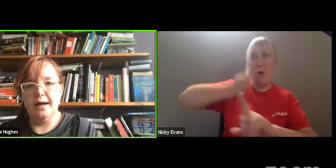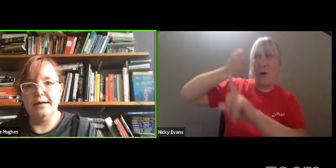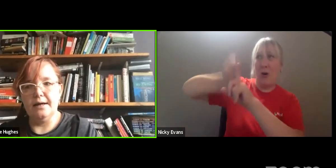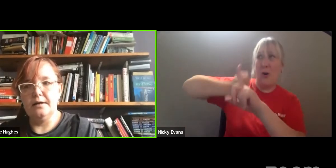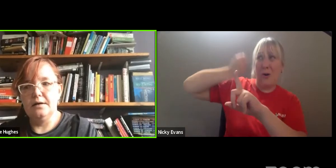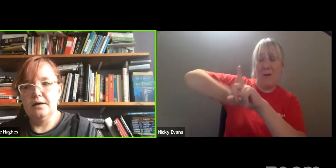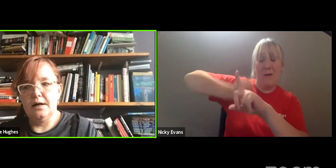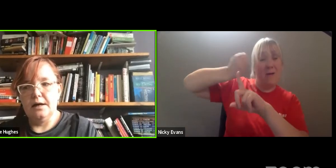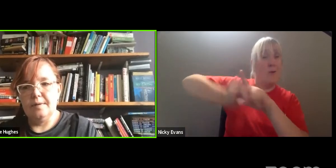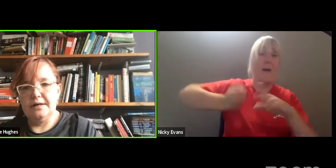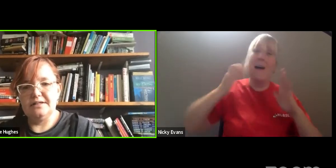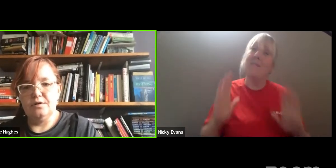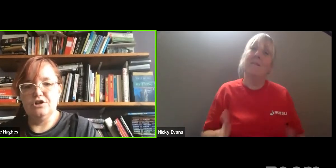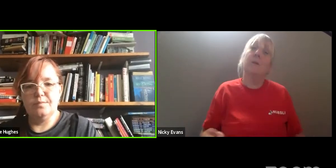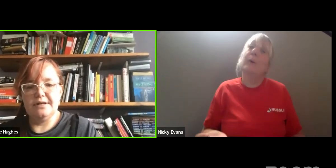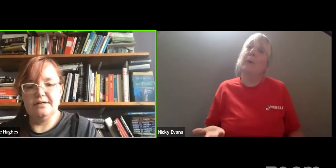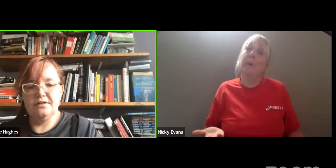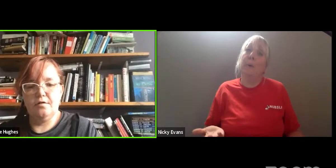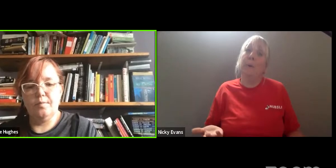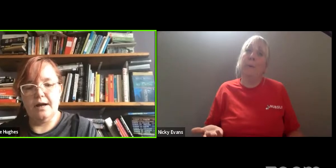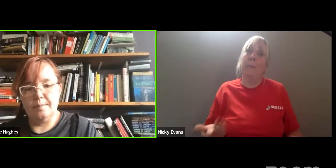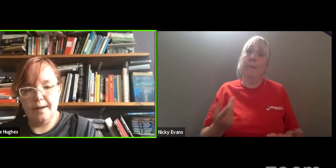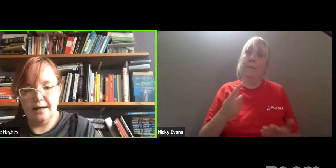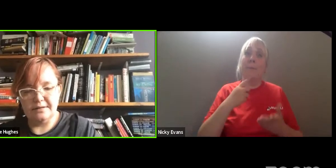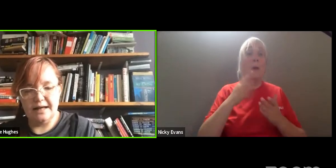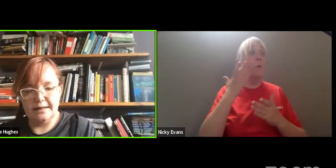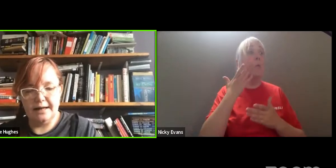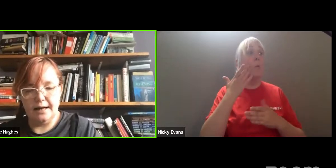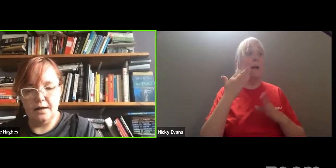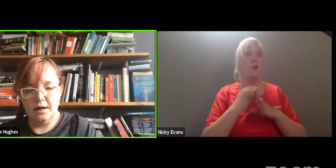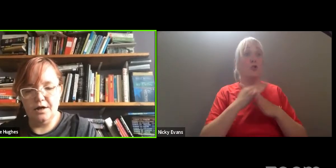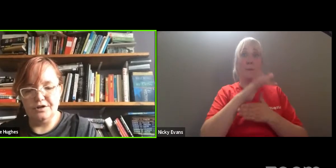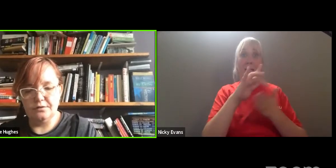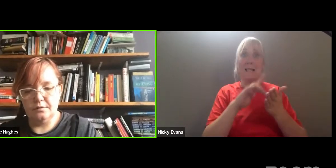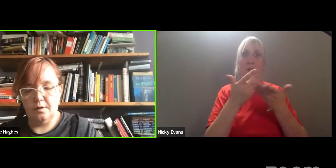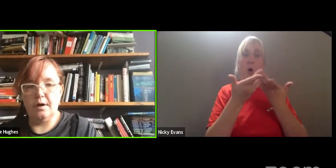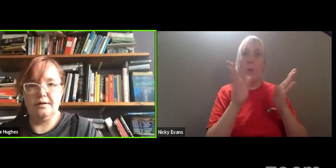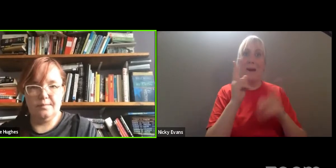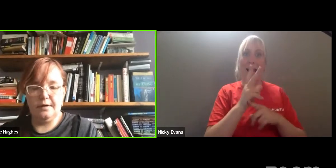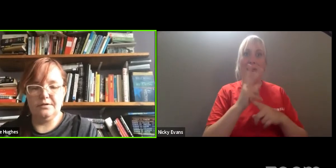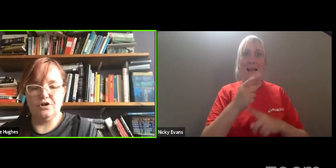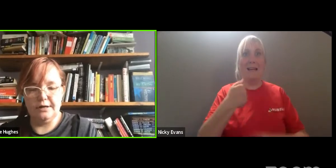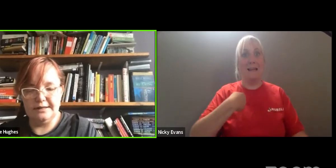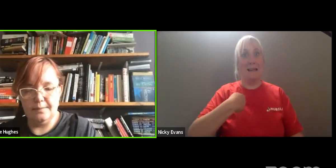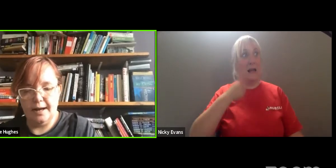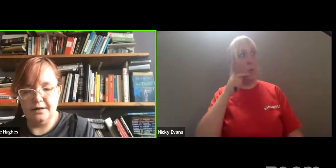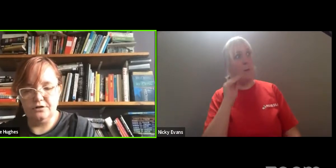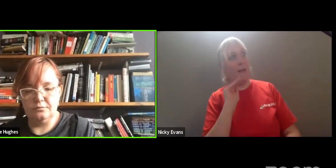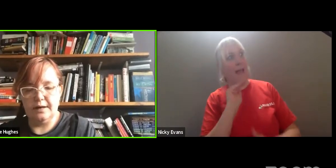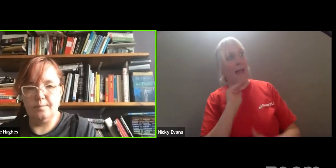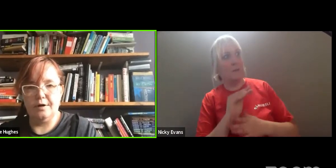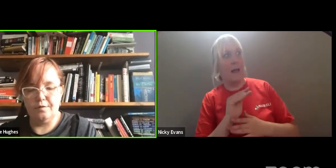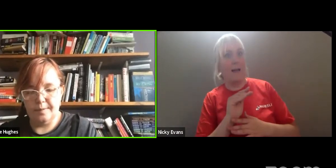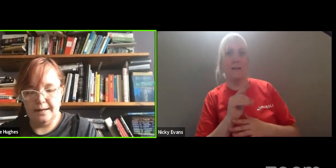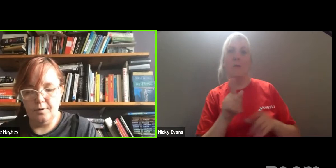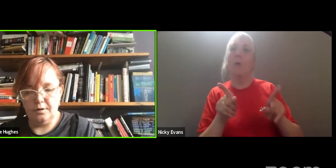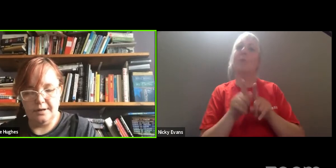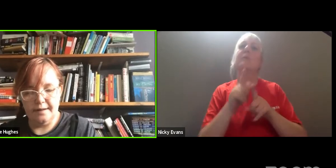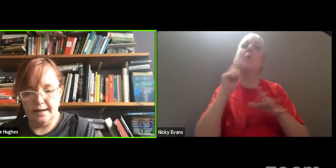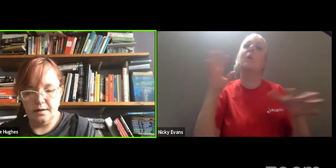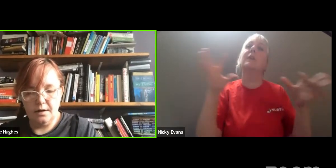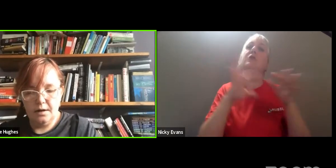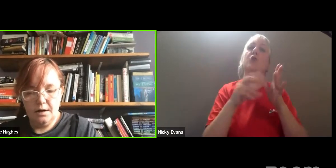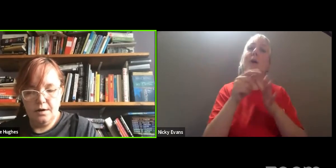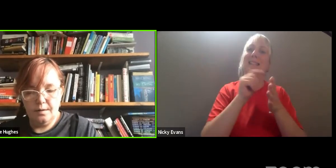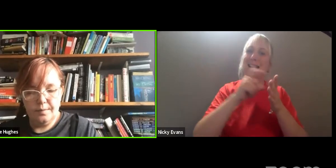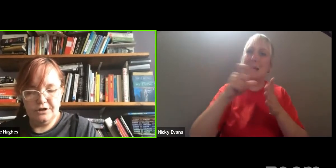keep campaigning. I mean, as soon as job centres are open, I'll be back outside again, and as well as joining DPAC and helping other people